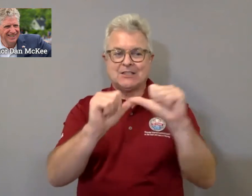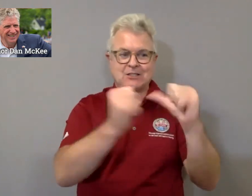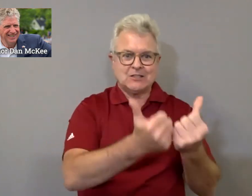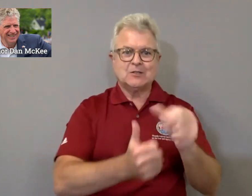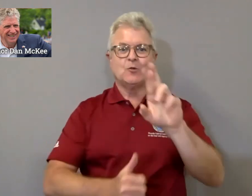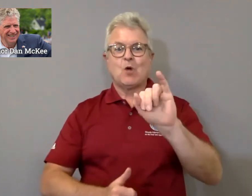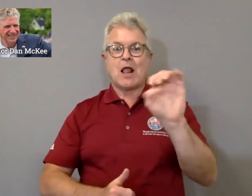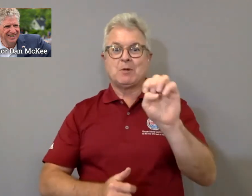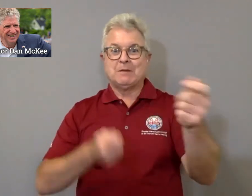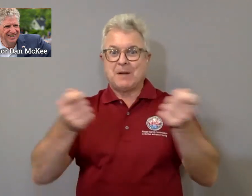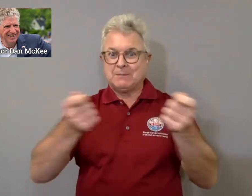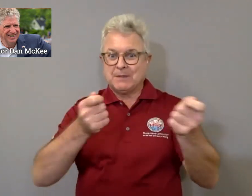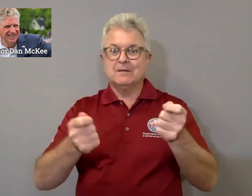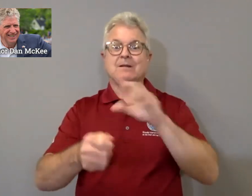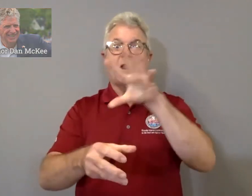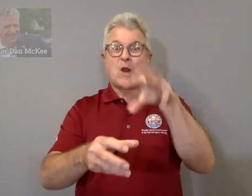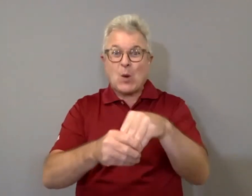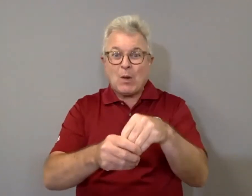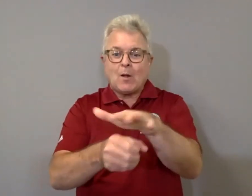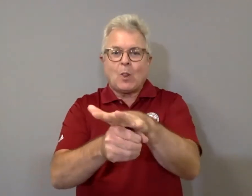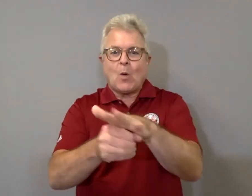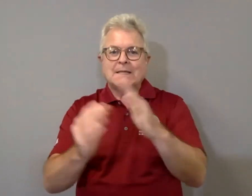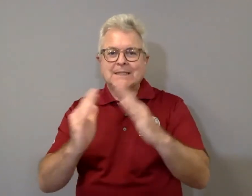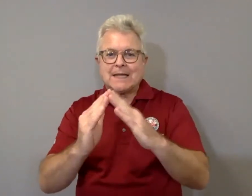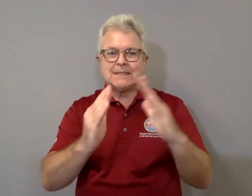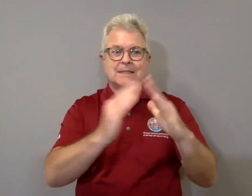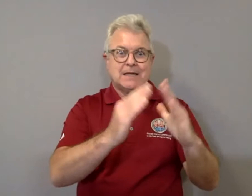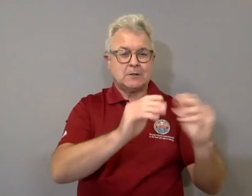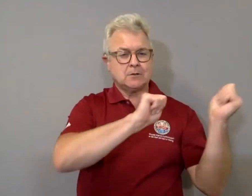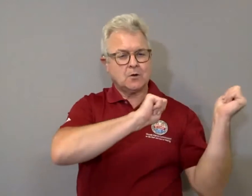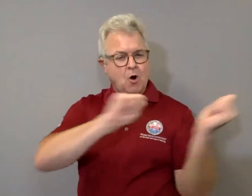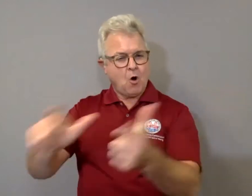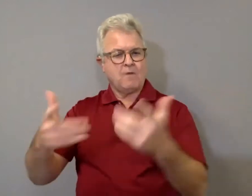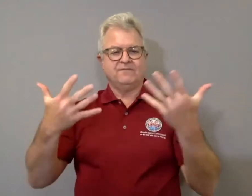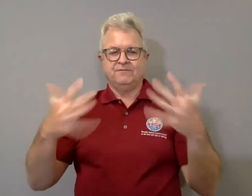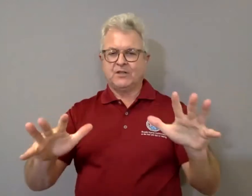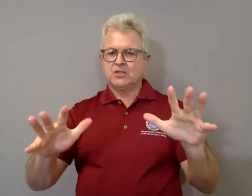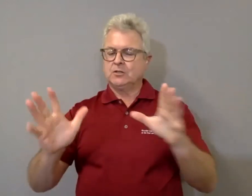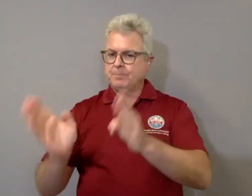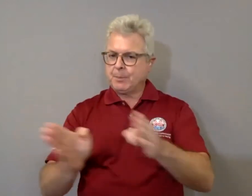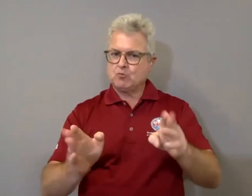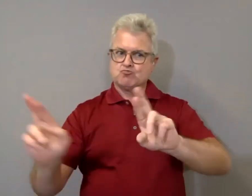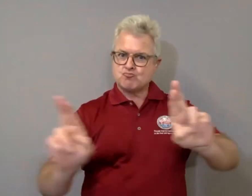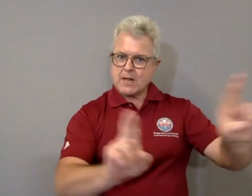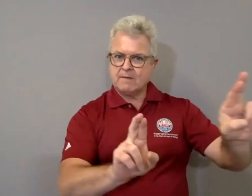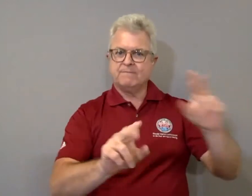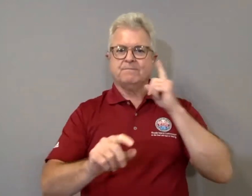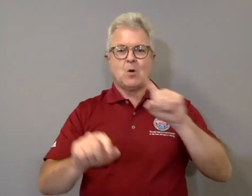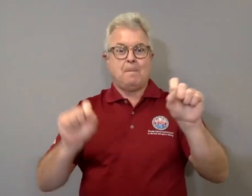that all Rhode Island state agencies and Rhode Island emergency preparedness and all local towns are